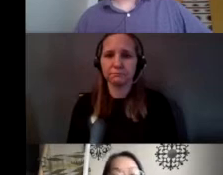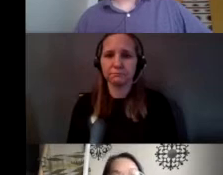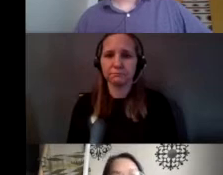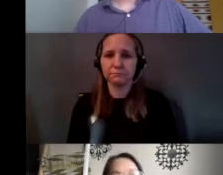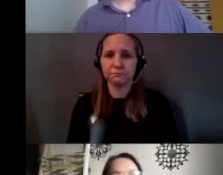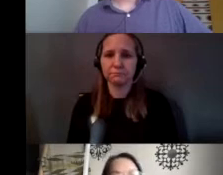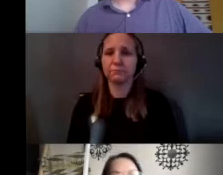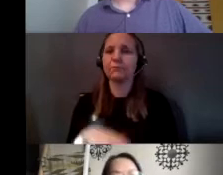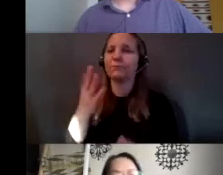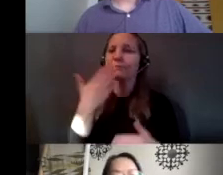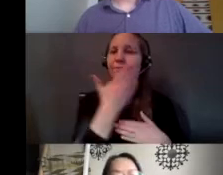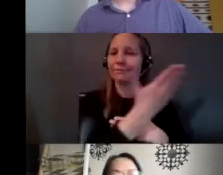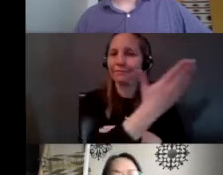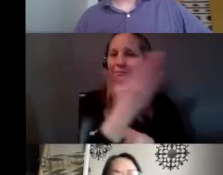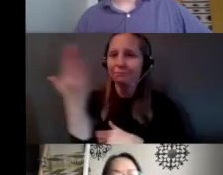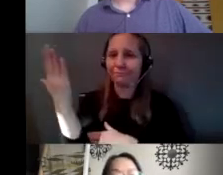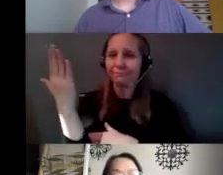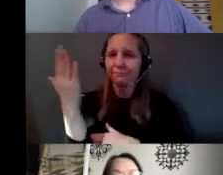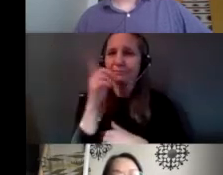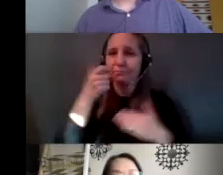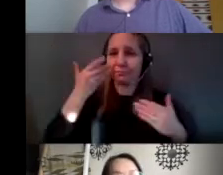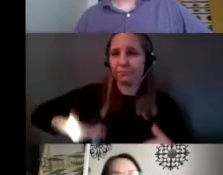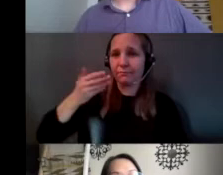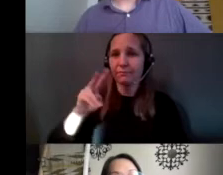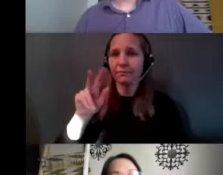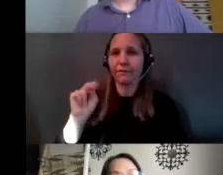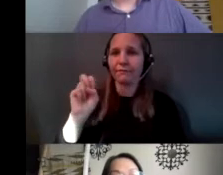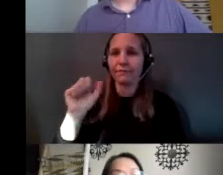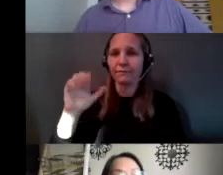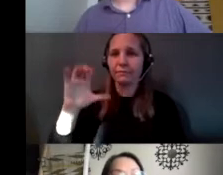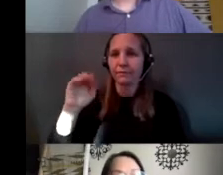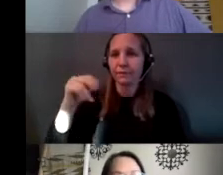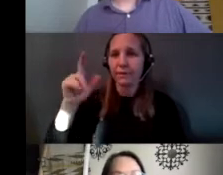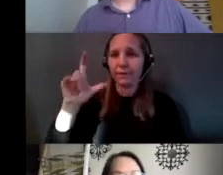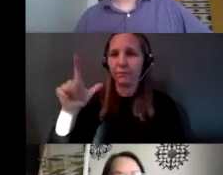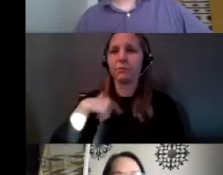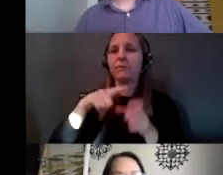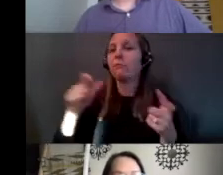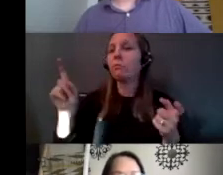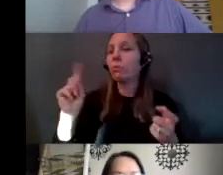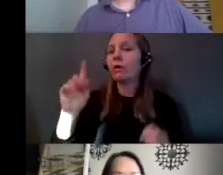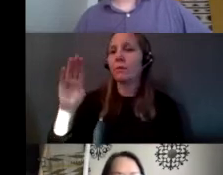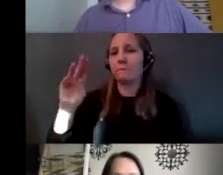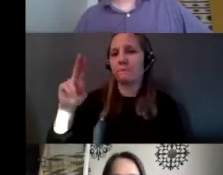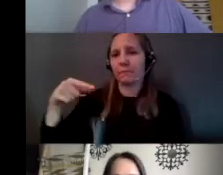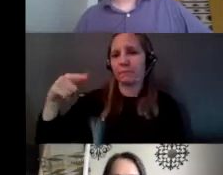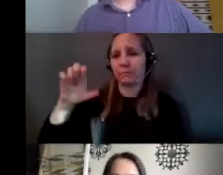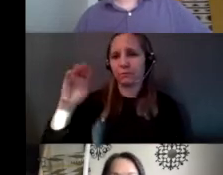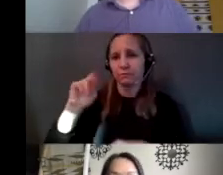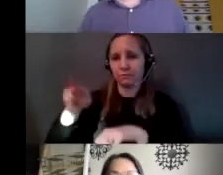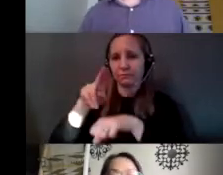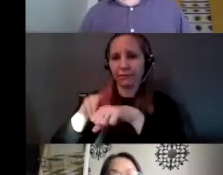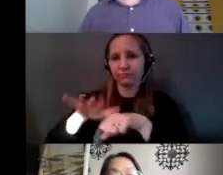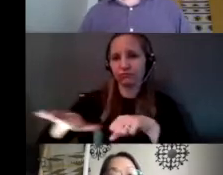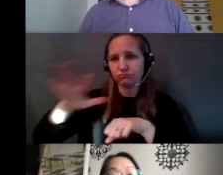Good morning, everyone. My name is Vanessa Campbell, and I'm from the Musqueam Nation. It's my honor to